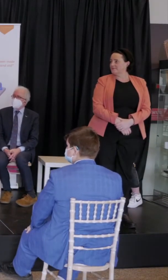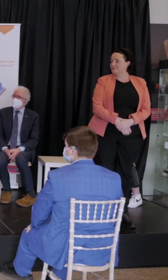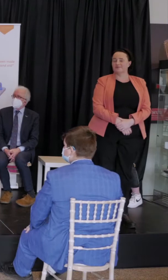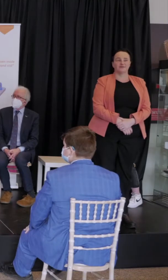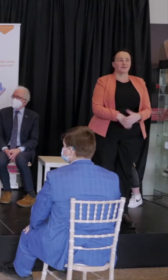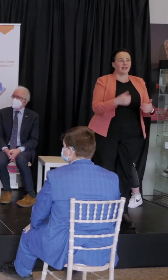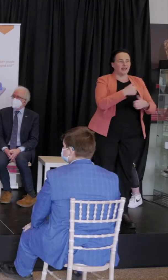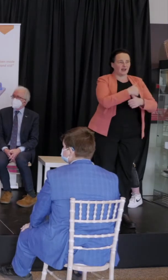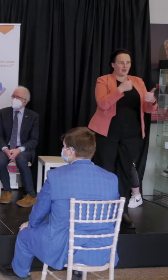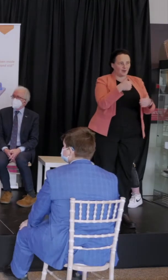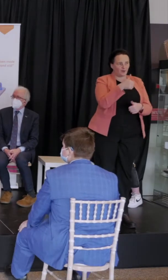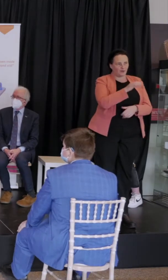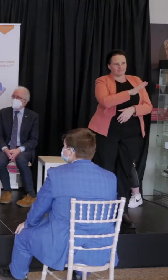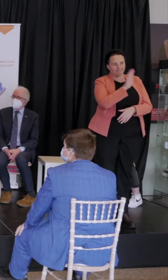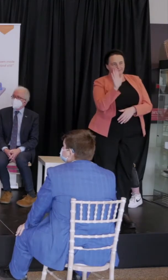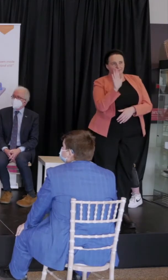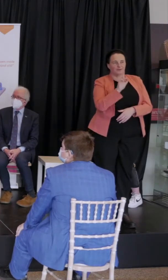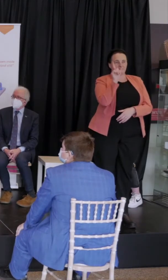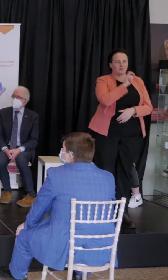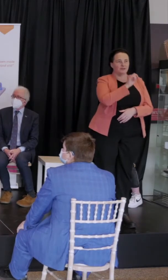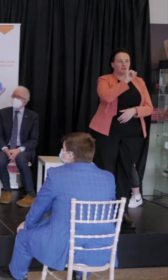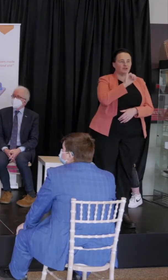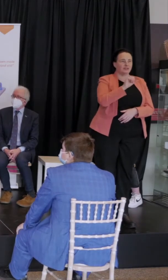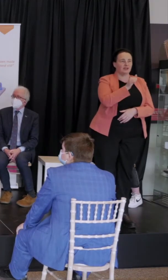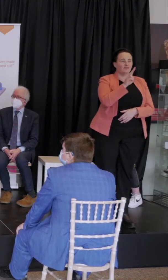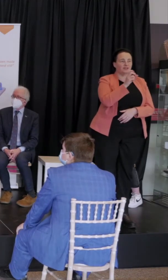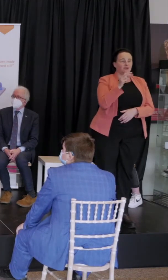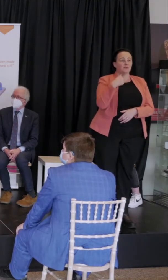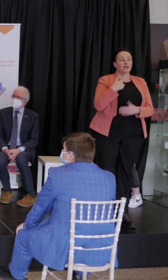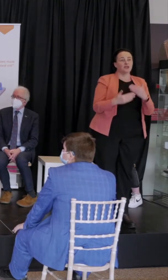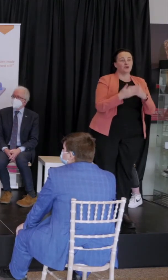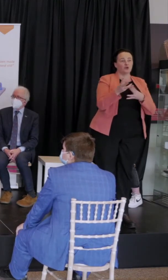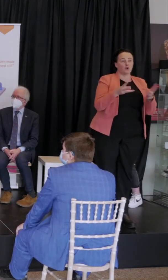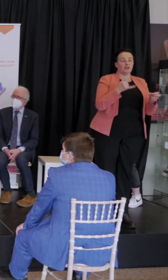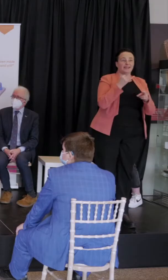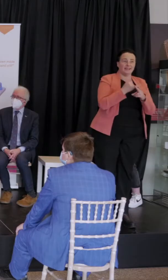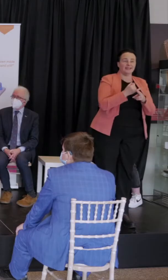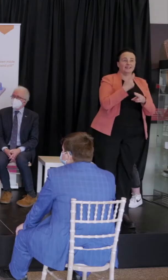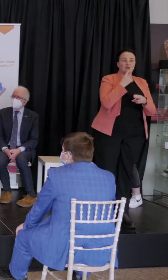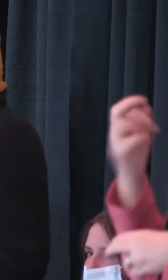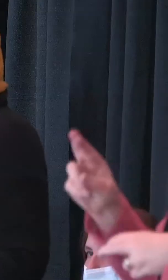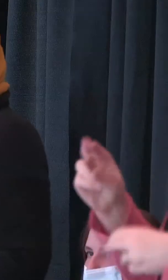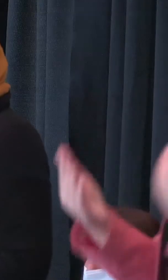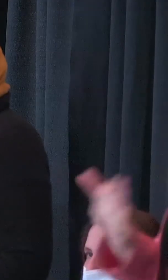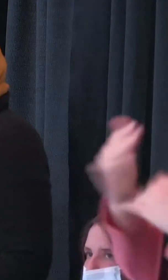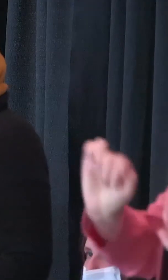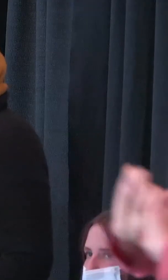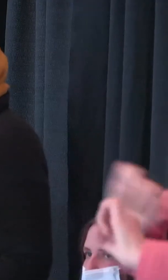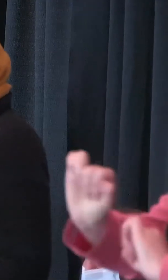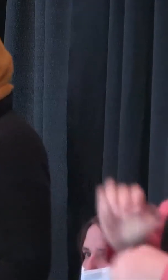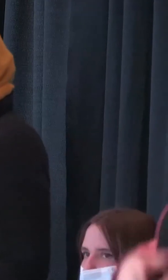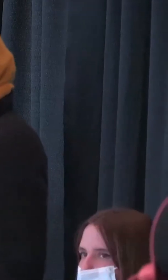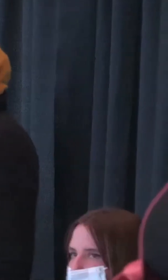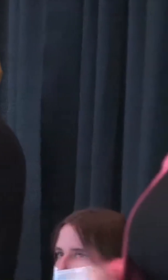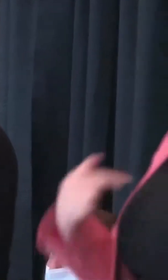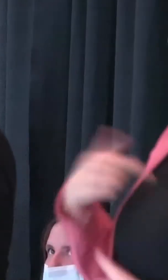Hello all. My name is Johanna Visser and I'm a youth worker in Stoneybatter Youth Service. As a youth